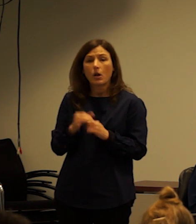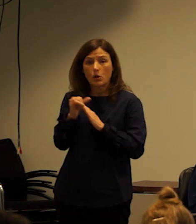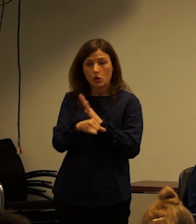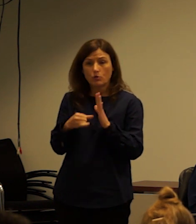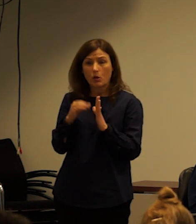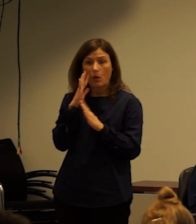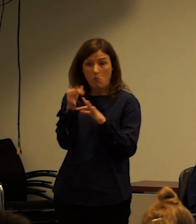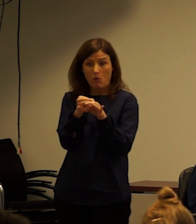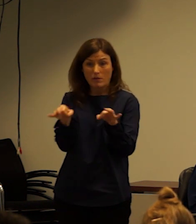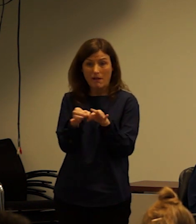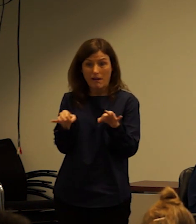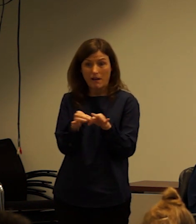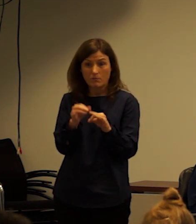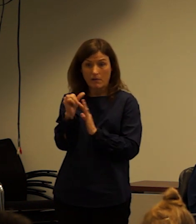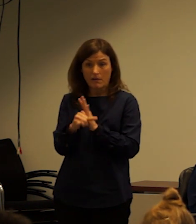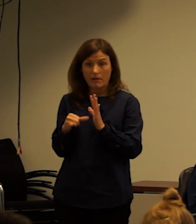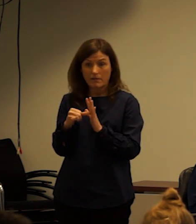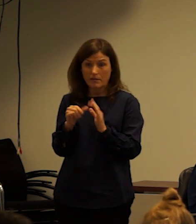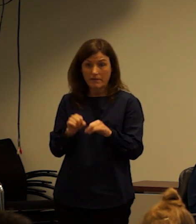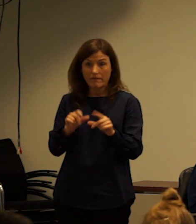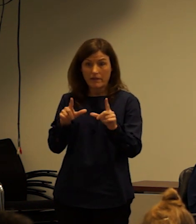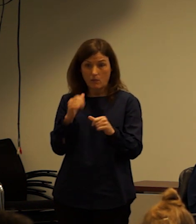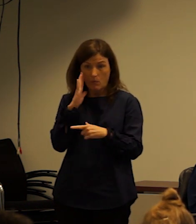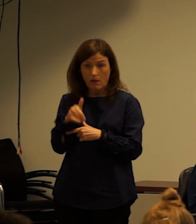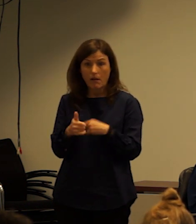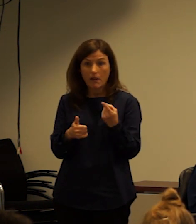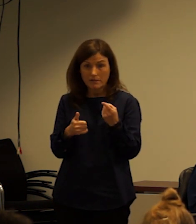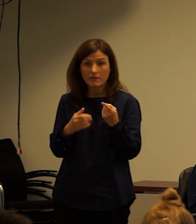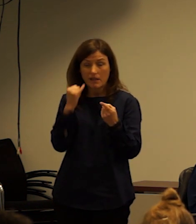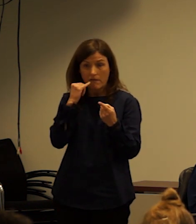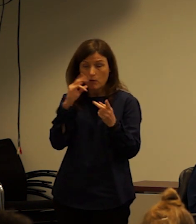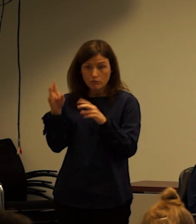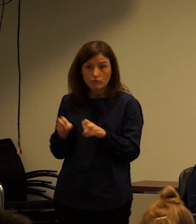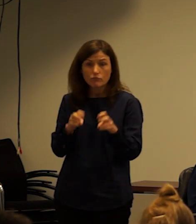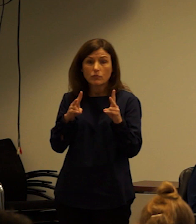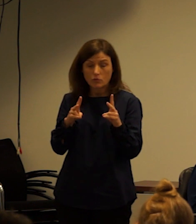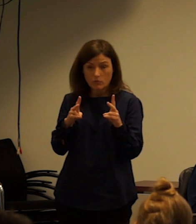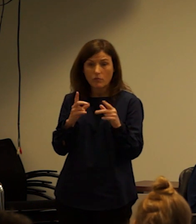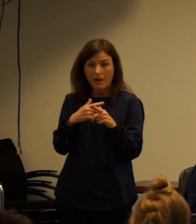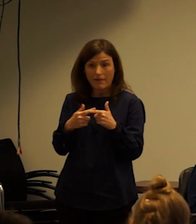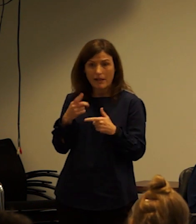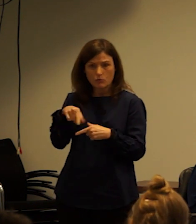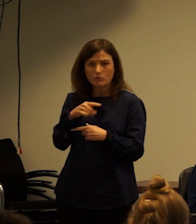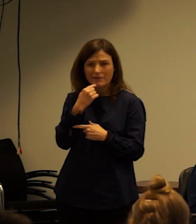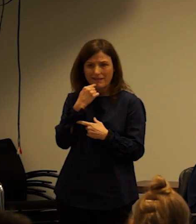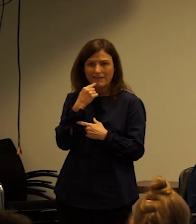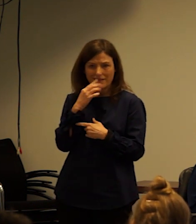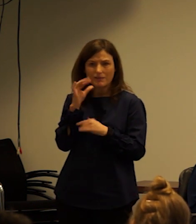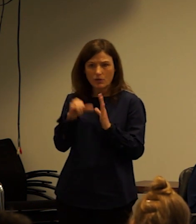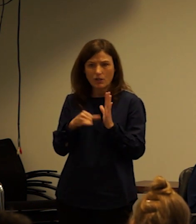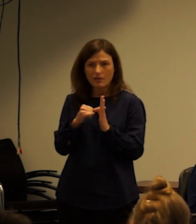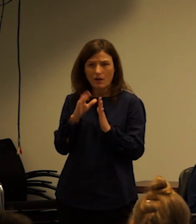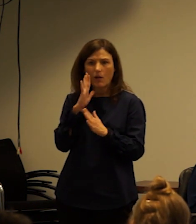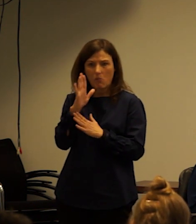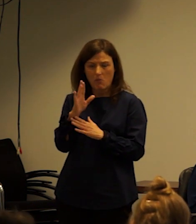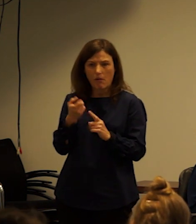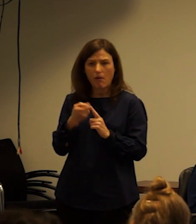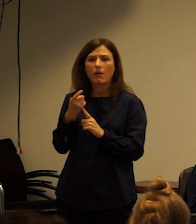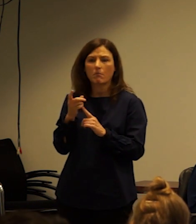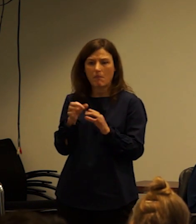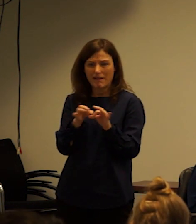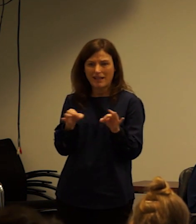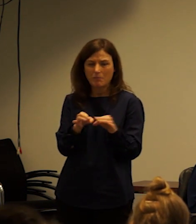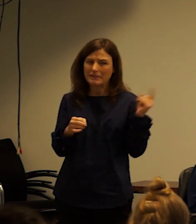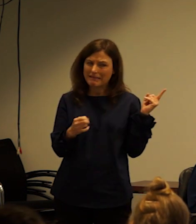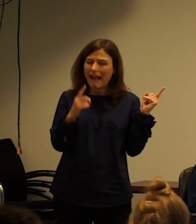will caption a video? Yes, you YouTube. You can just put it on there and, yeah. And then, like you said, I know you have to. Yeah, but you have to really watch it because I